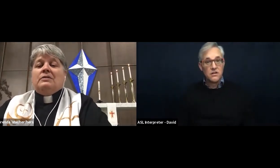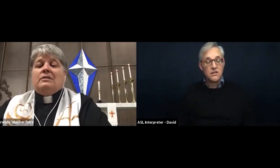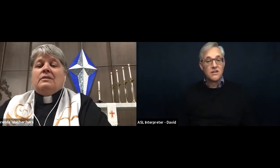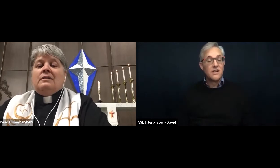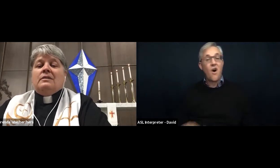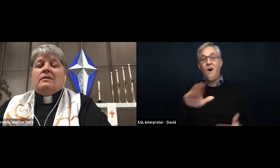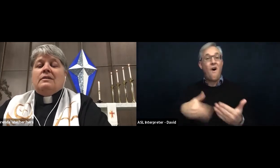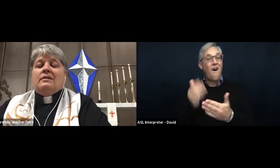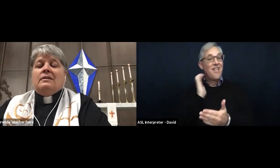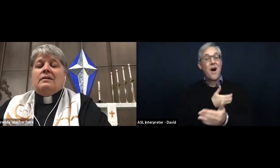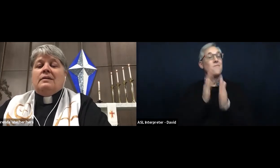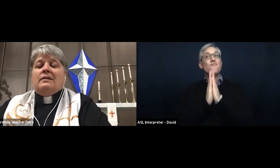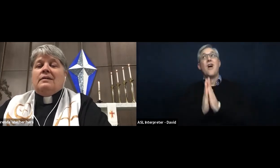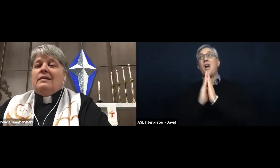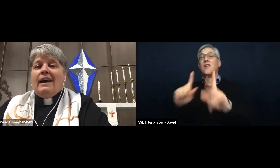prayers.